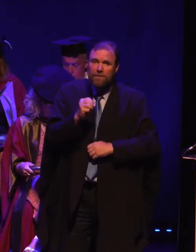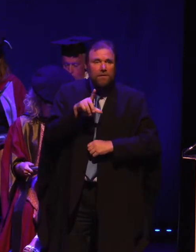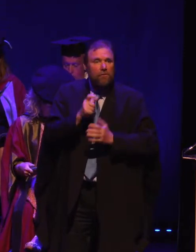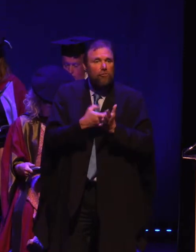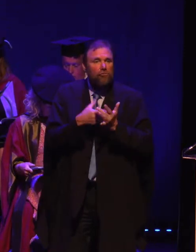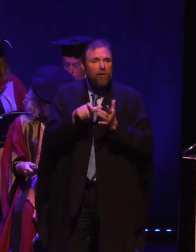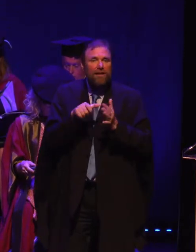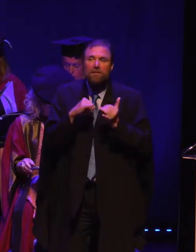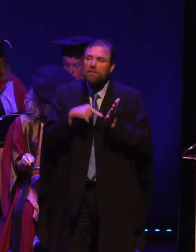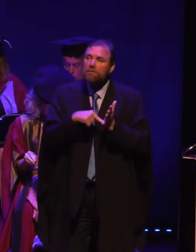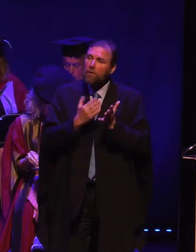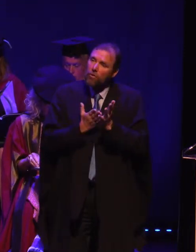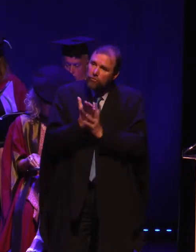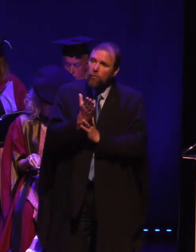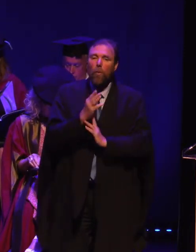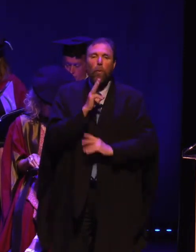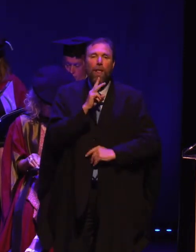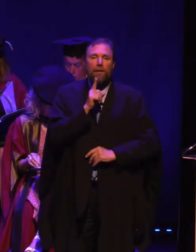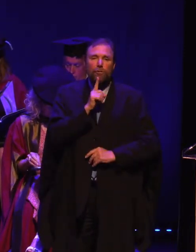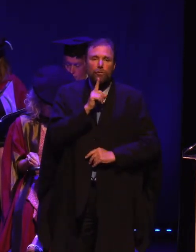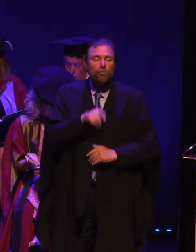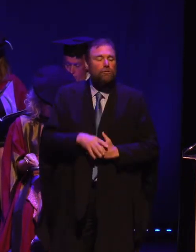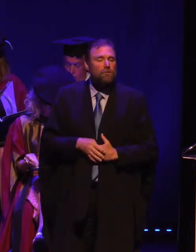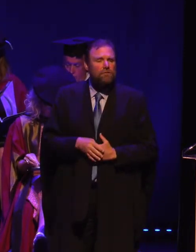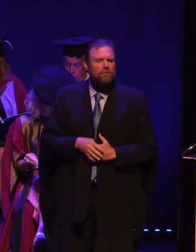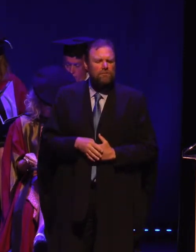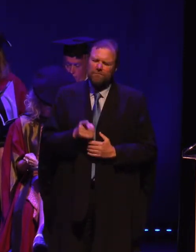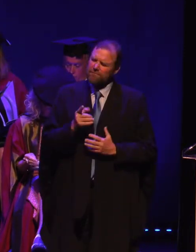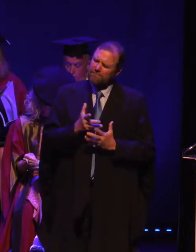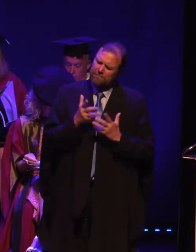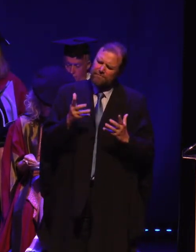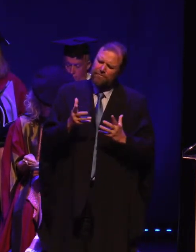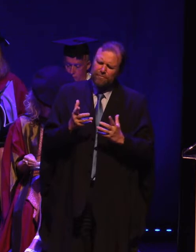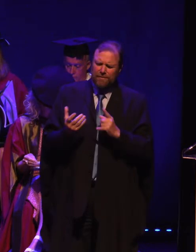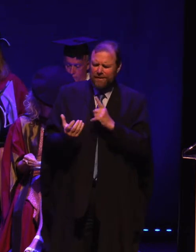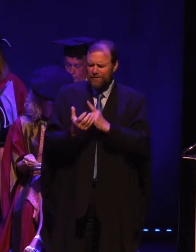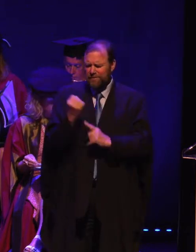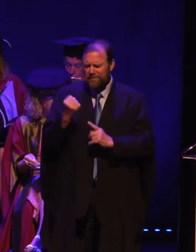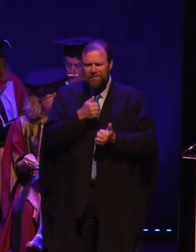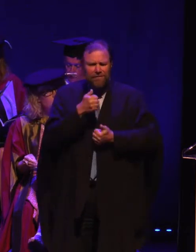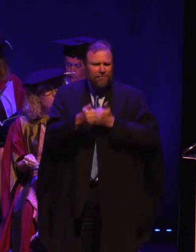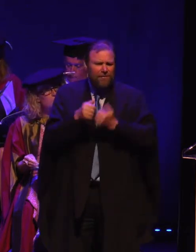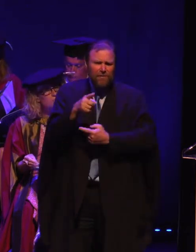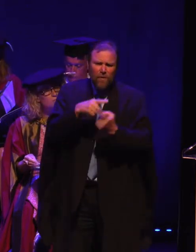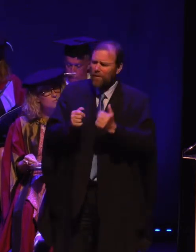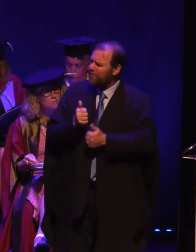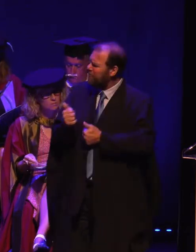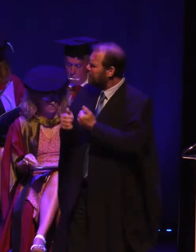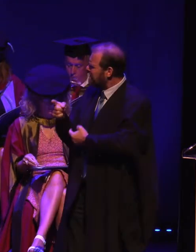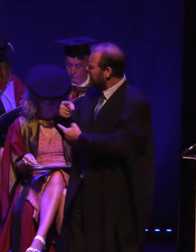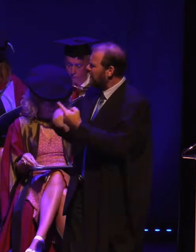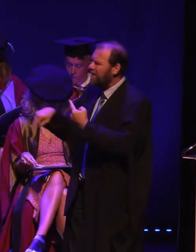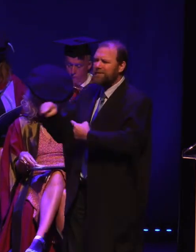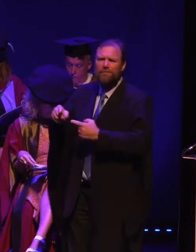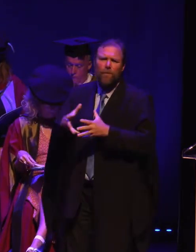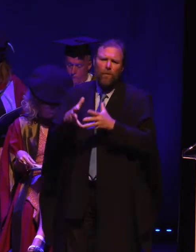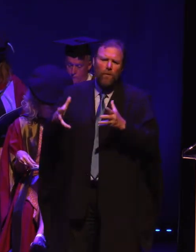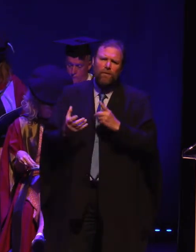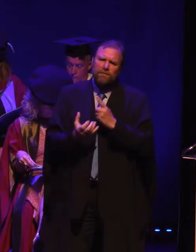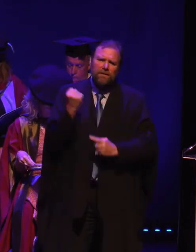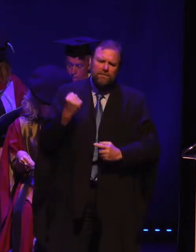Welsh. These are fantastic achievements, and I congratulate you and my colleagues on these enormous